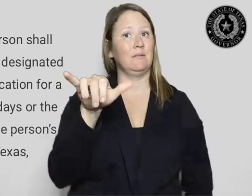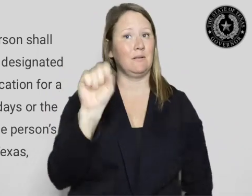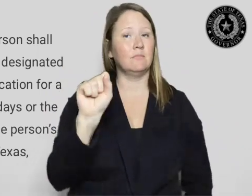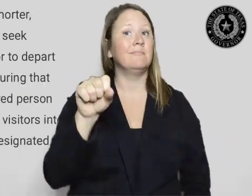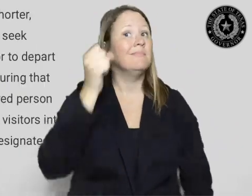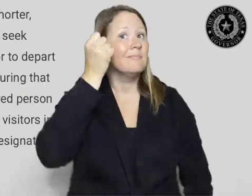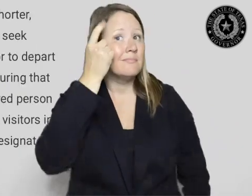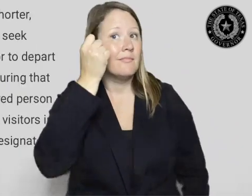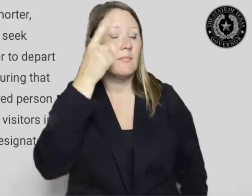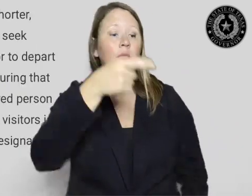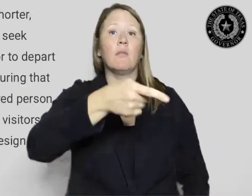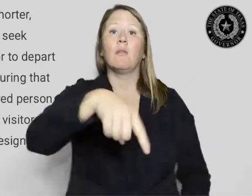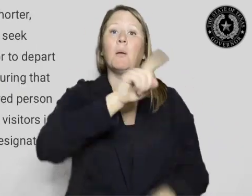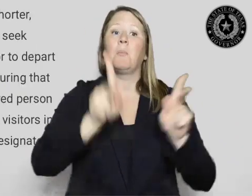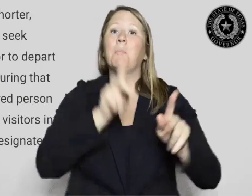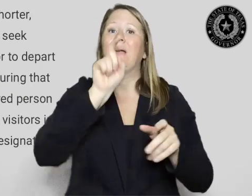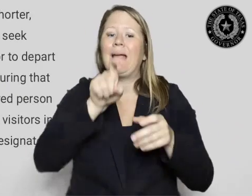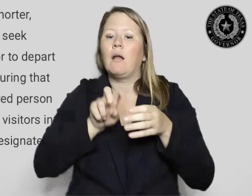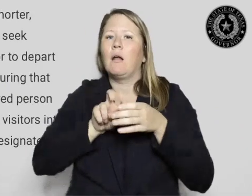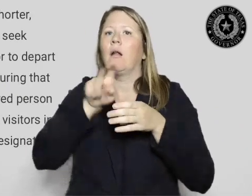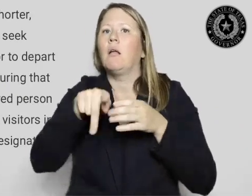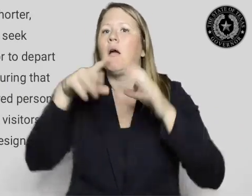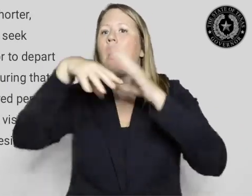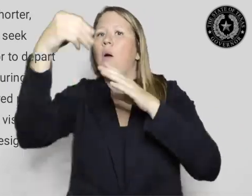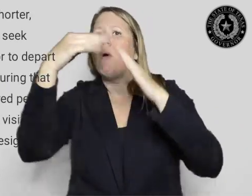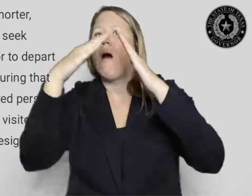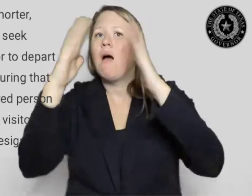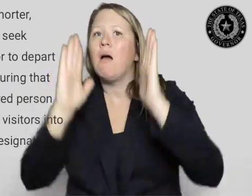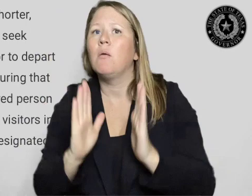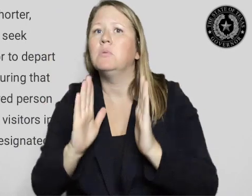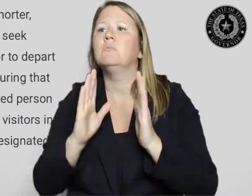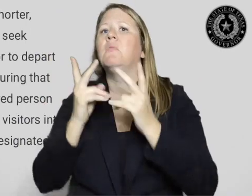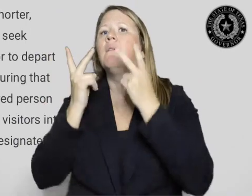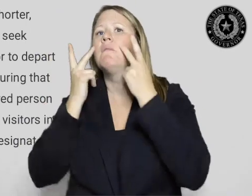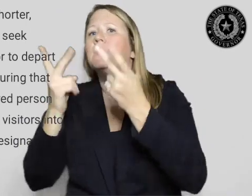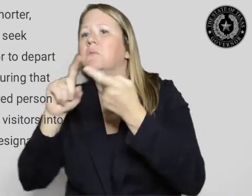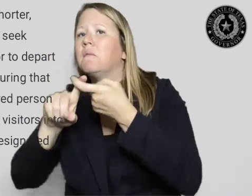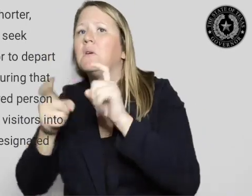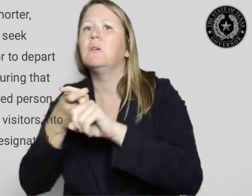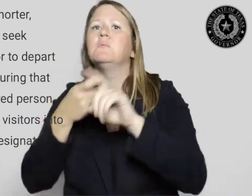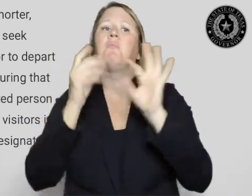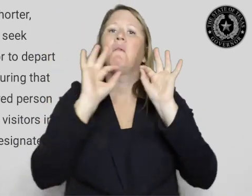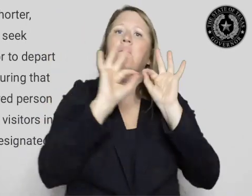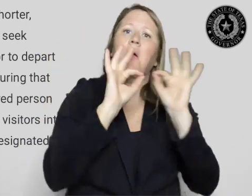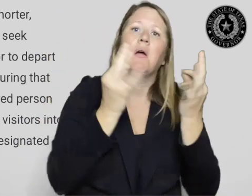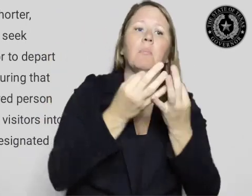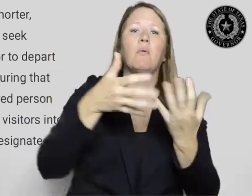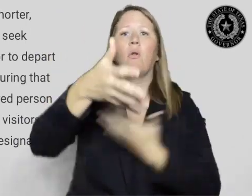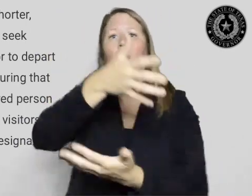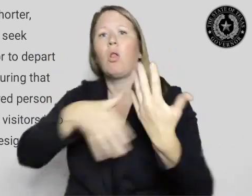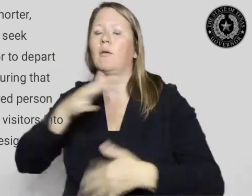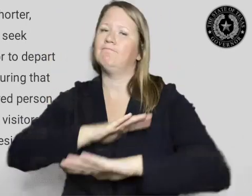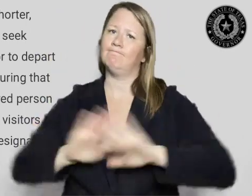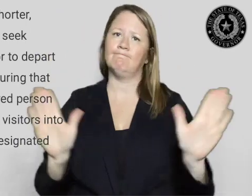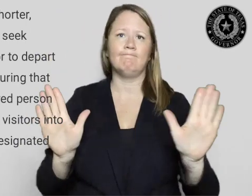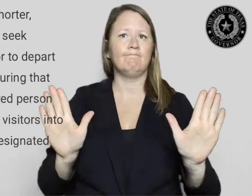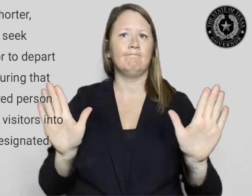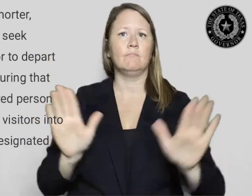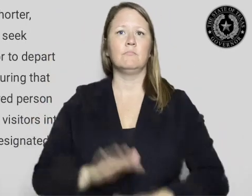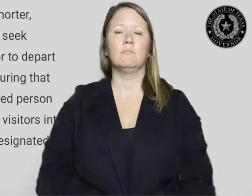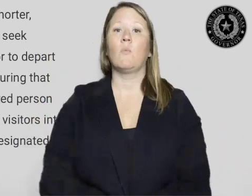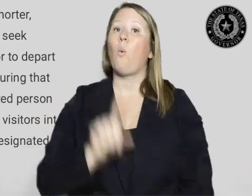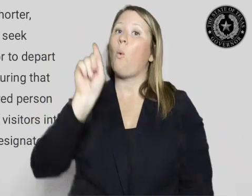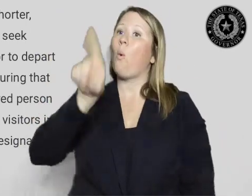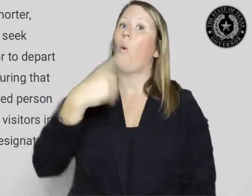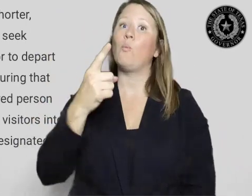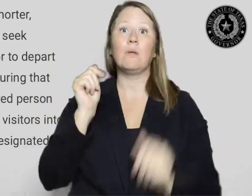in Texas, whichever is shorter, leaving only to seek medical care or to depart from Texas. During that period,